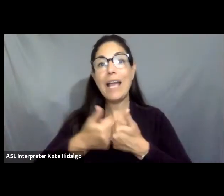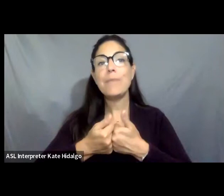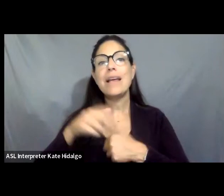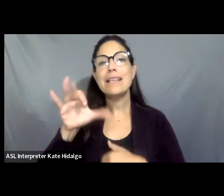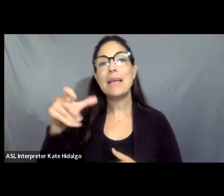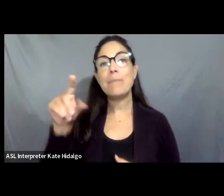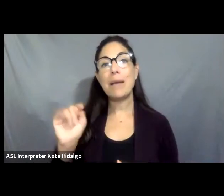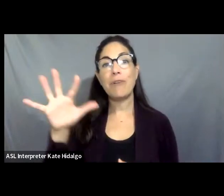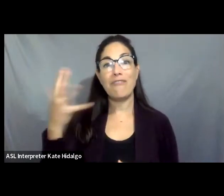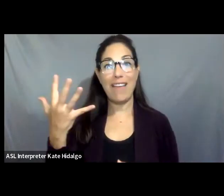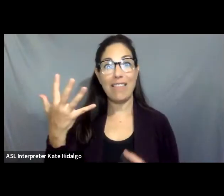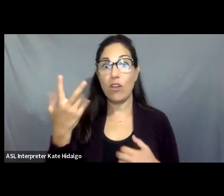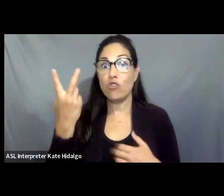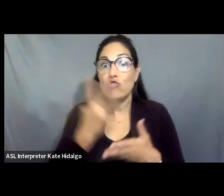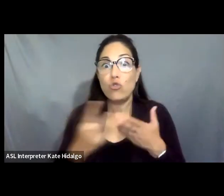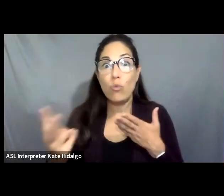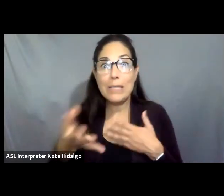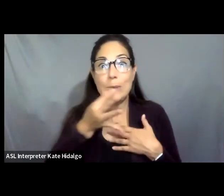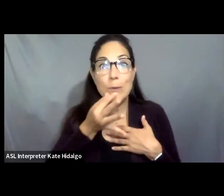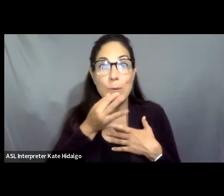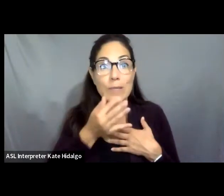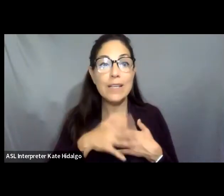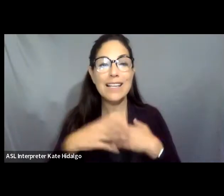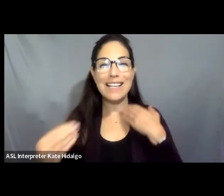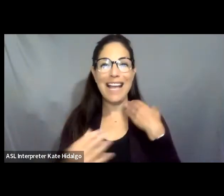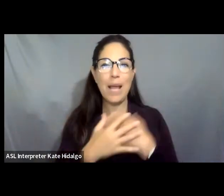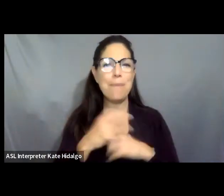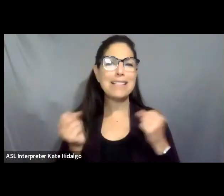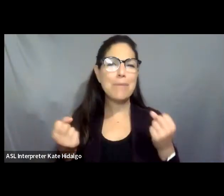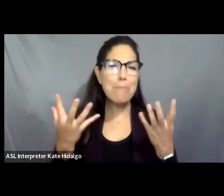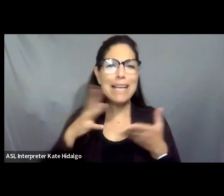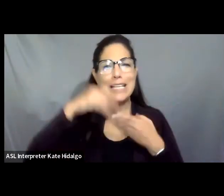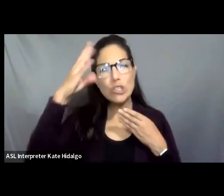less than 2 weeks away. This impacts dozens